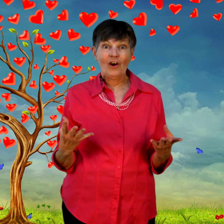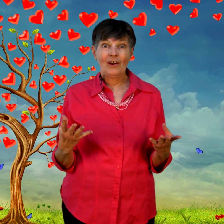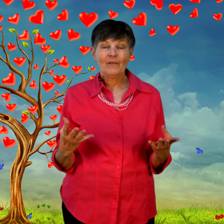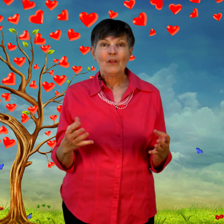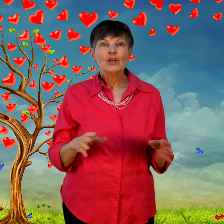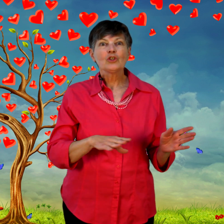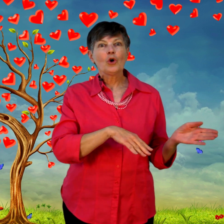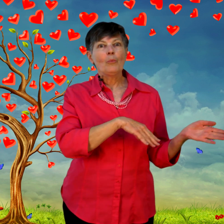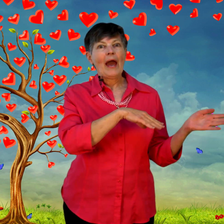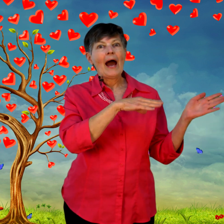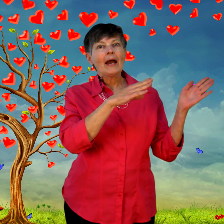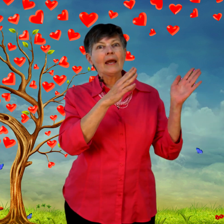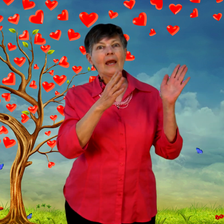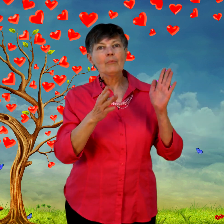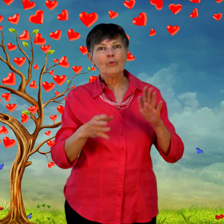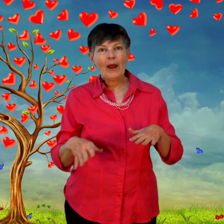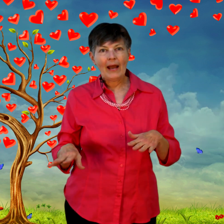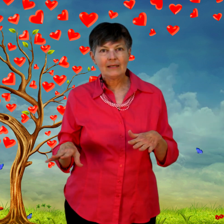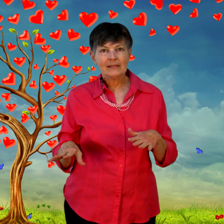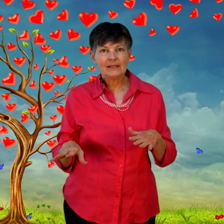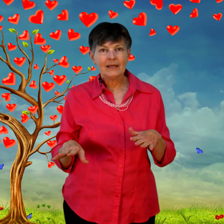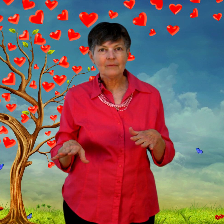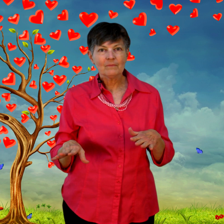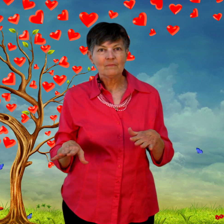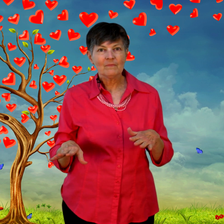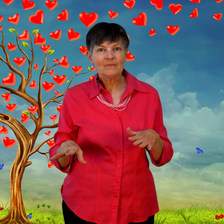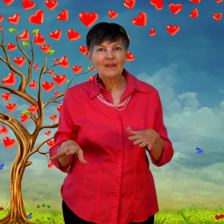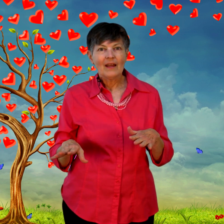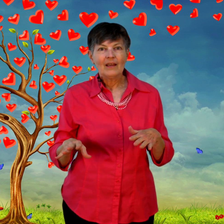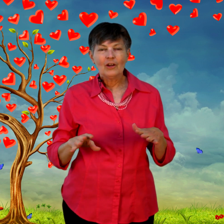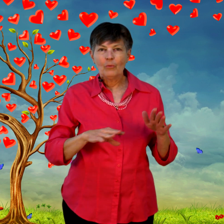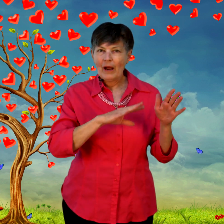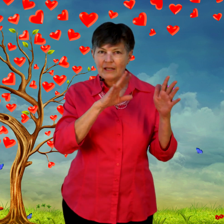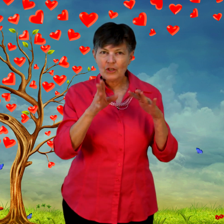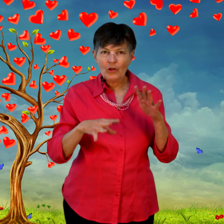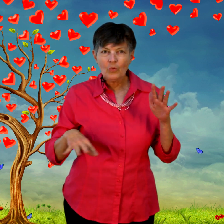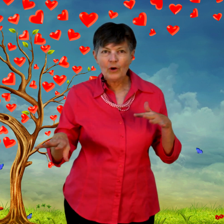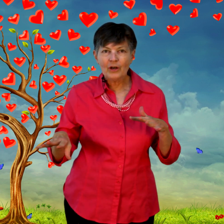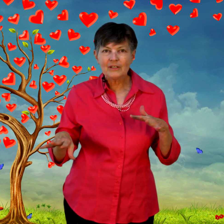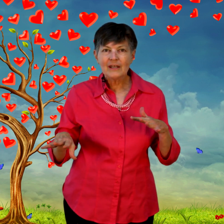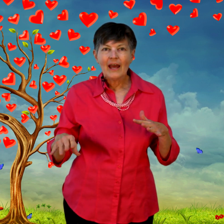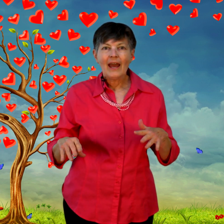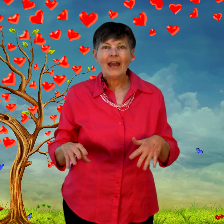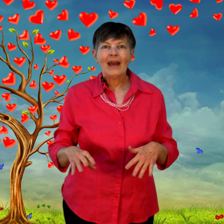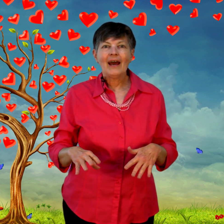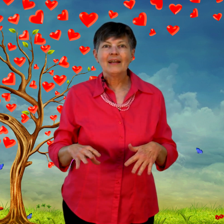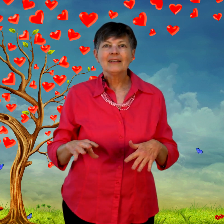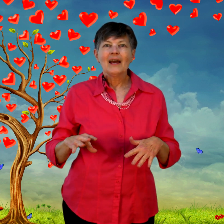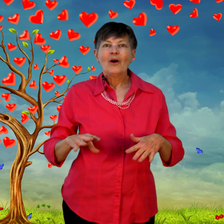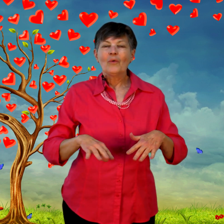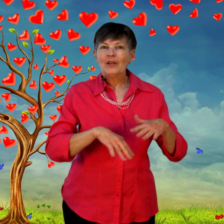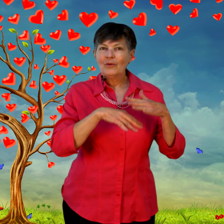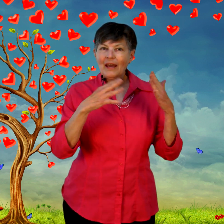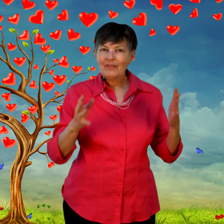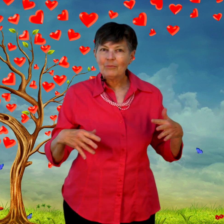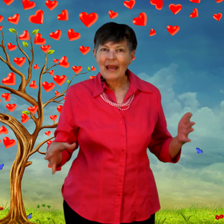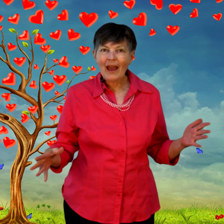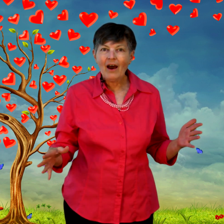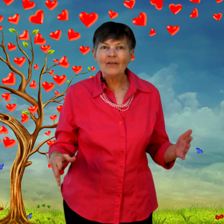song. So go back and practice it. You know, practice all the words, and when you get them down,